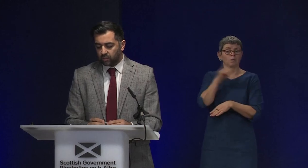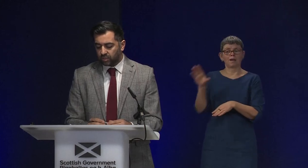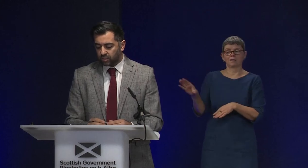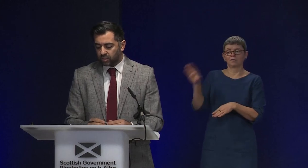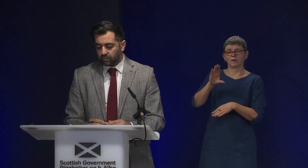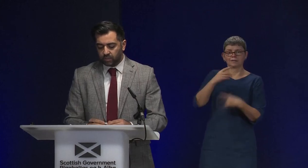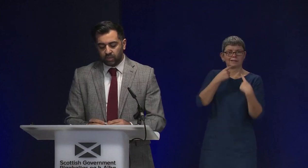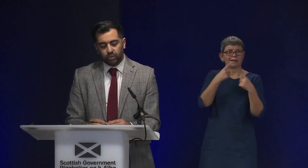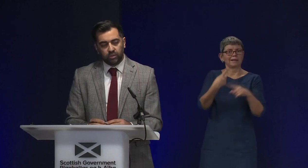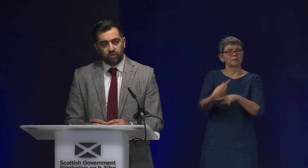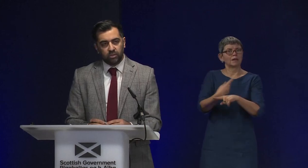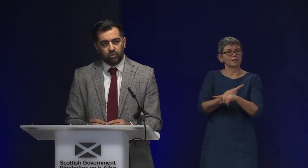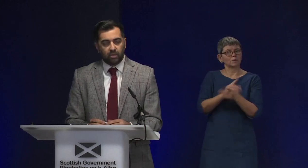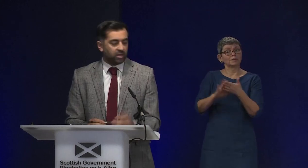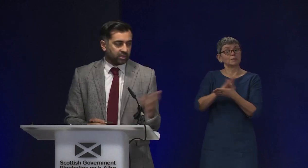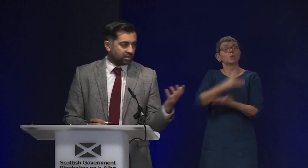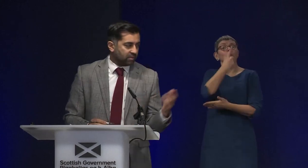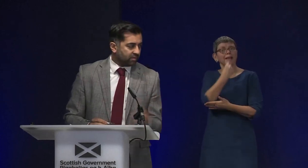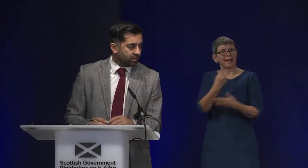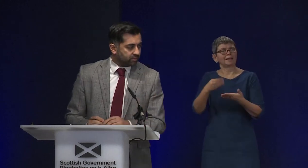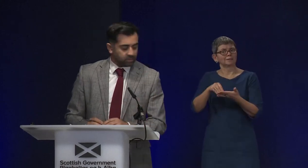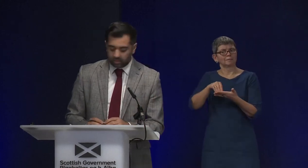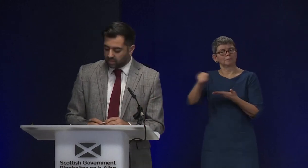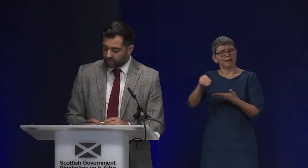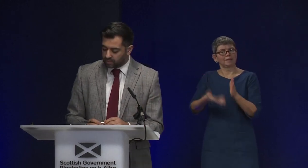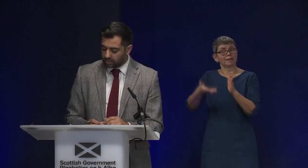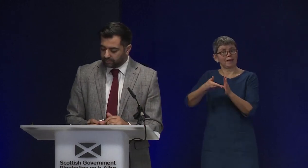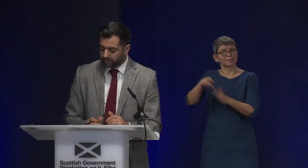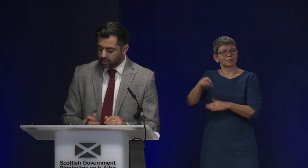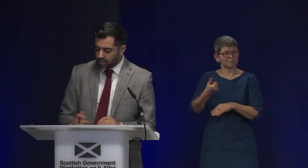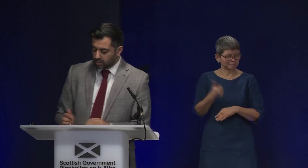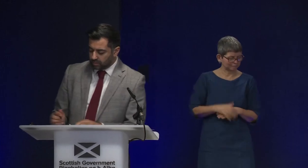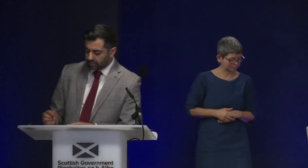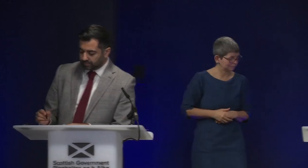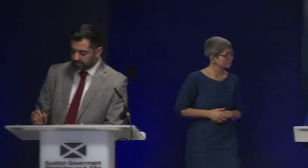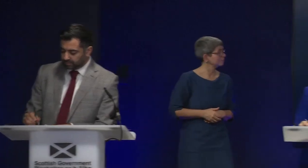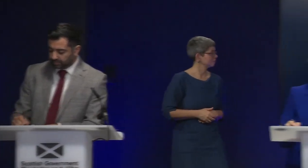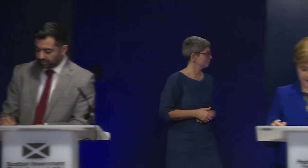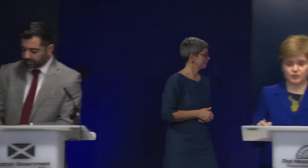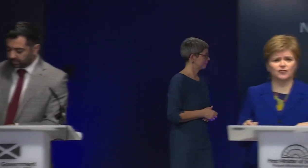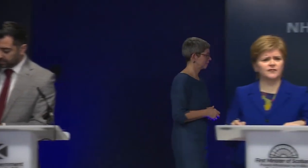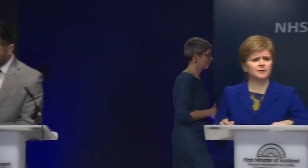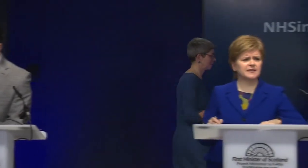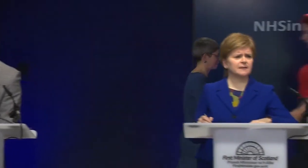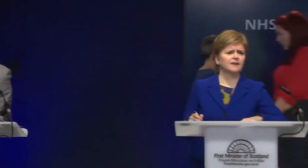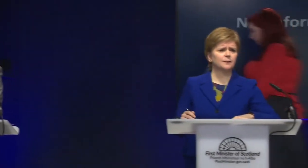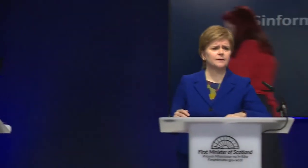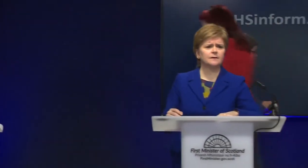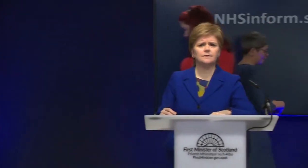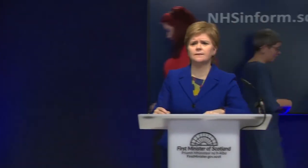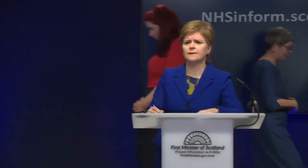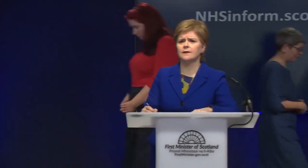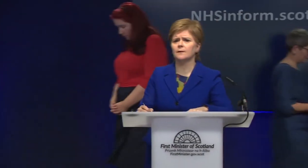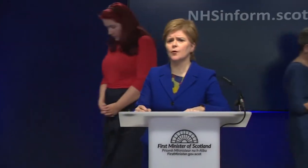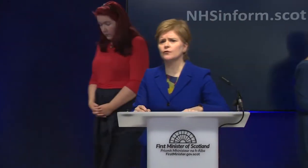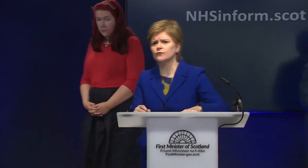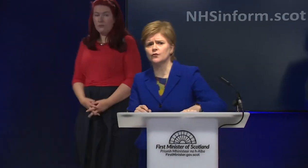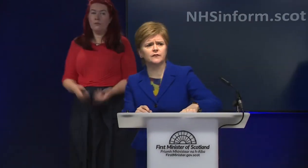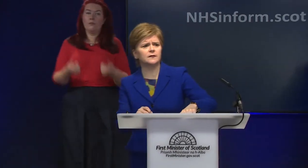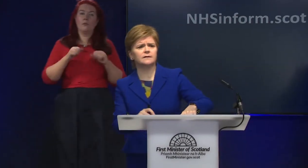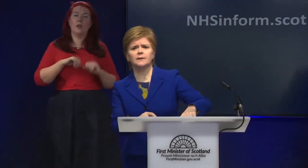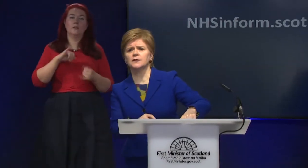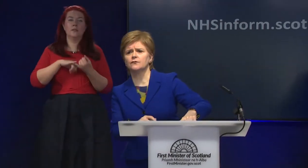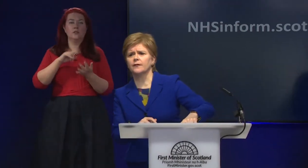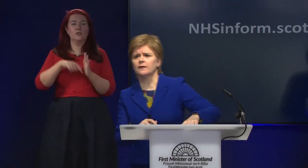us to be able to do that. But nothing to add further to that, minister. Okay, thanks. My list now says Simon Johnson from The Telegraph, but I'm